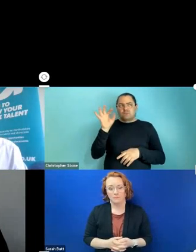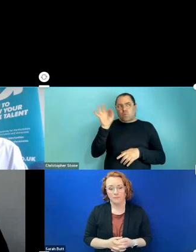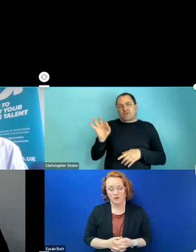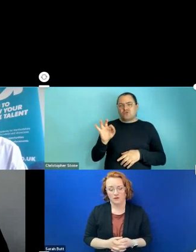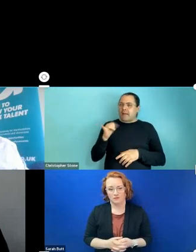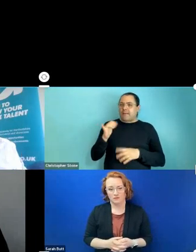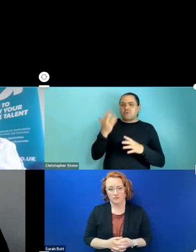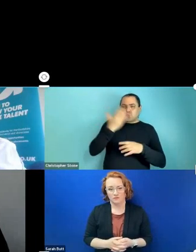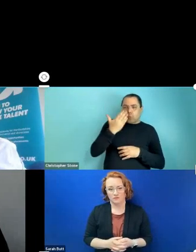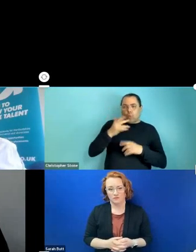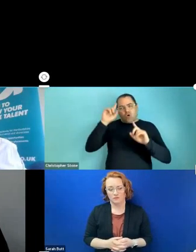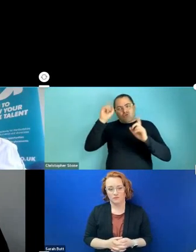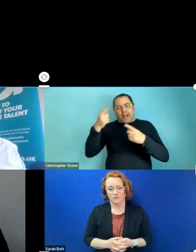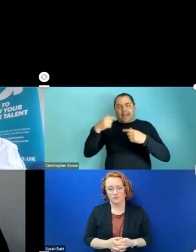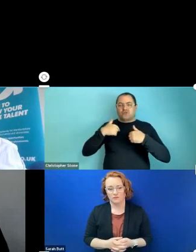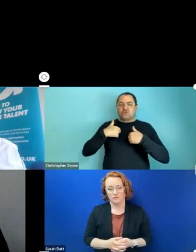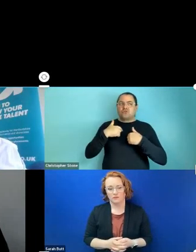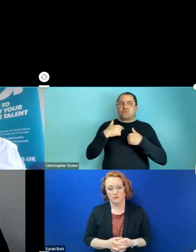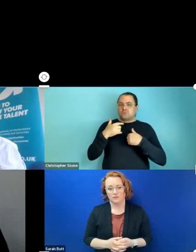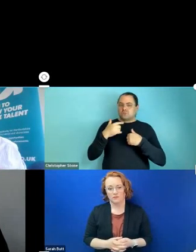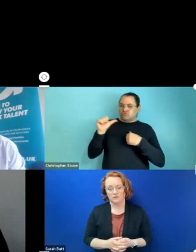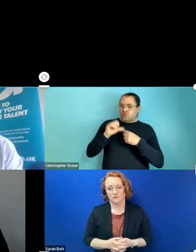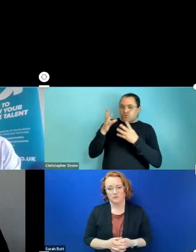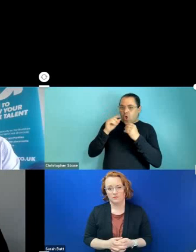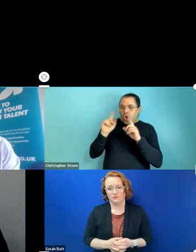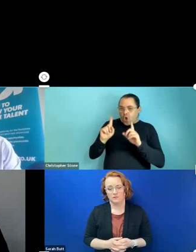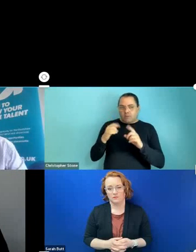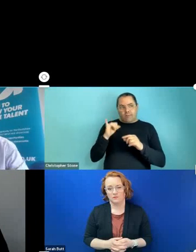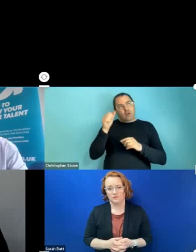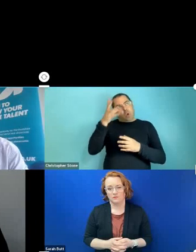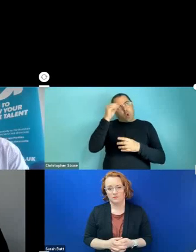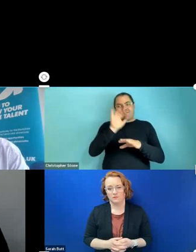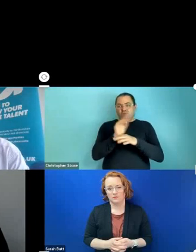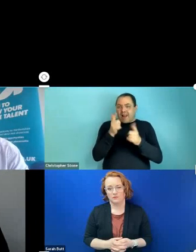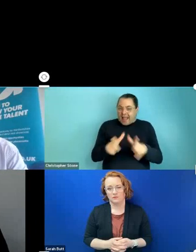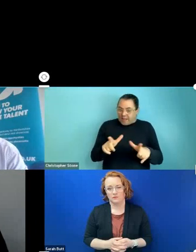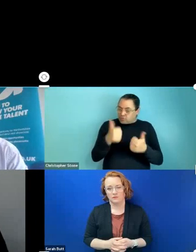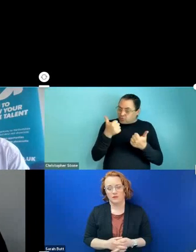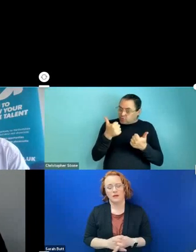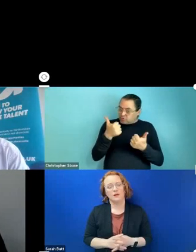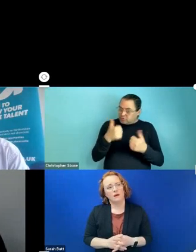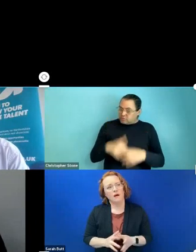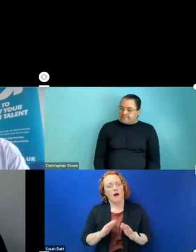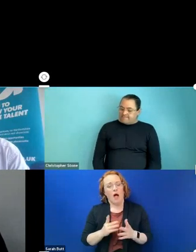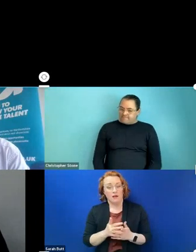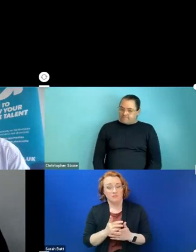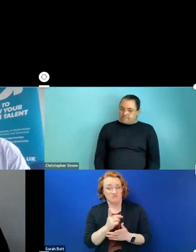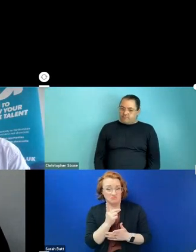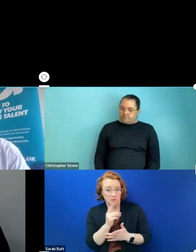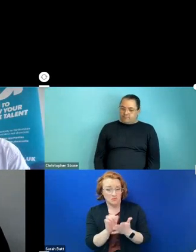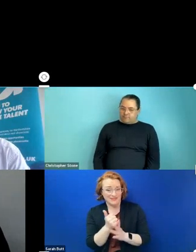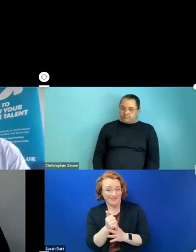at school or college? So someone who can speak a foreign language, is that a good starting point? I think being able to speak a